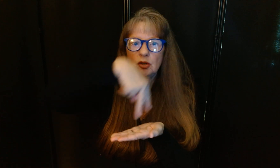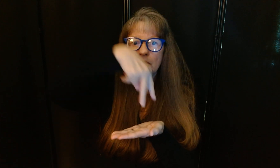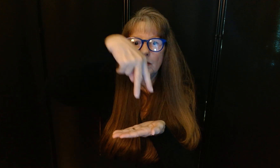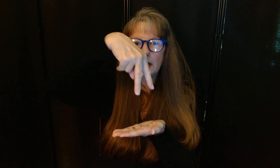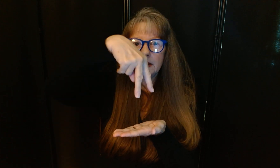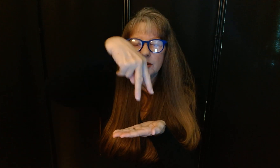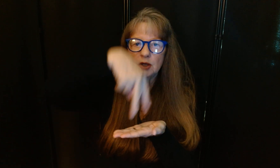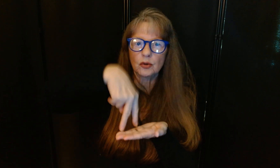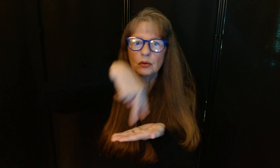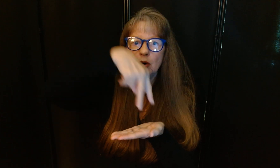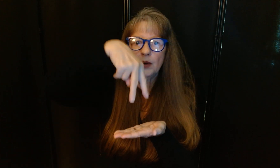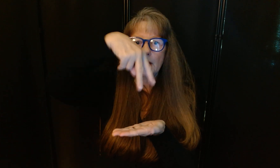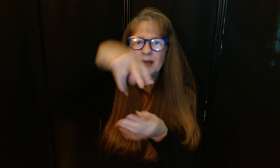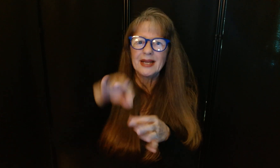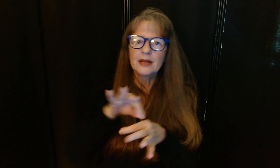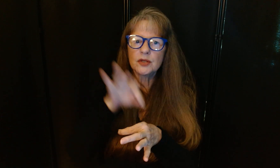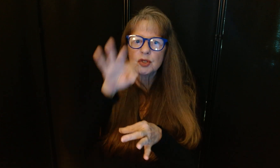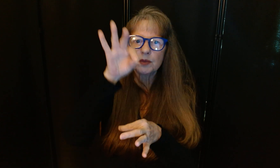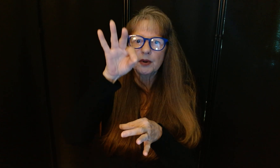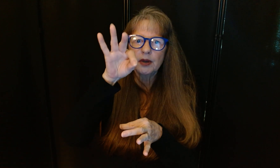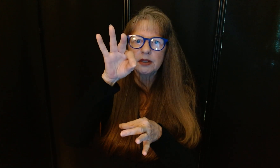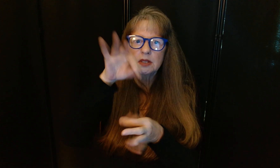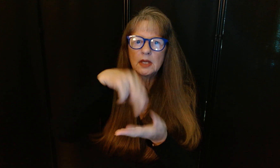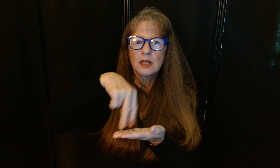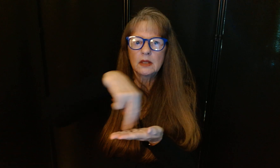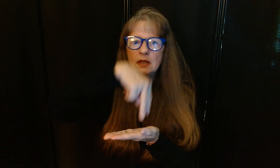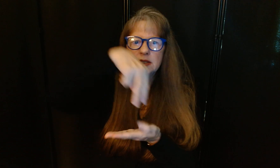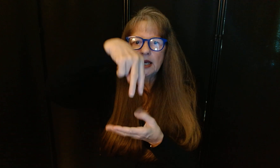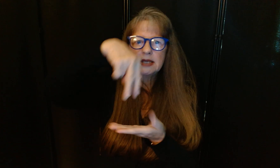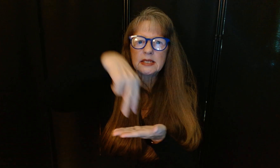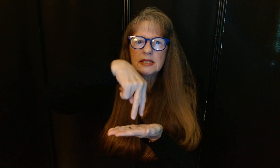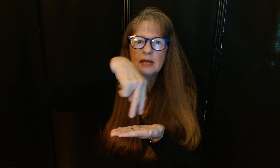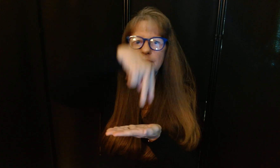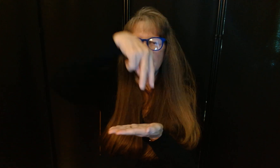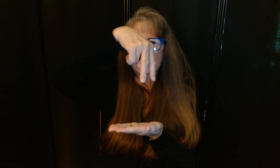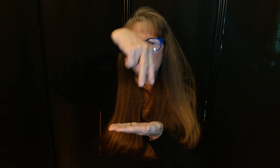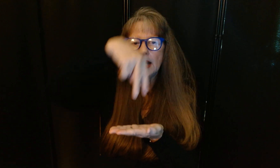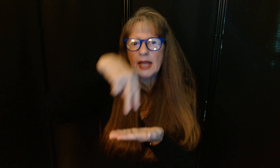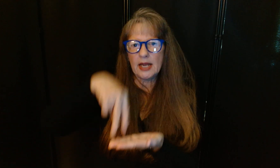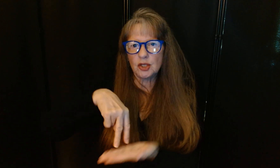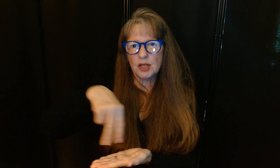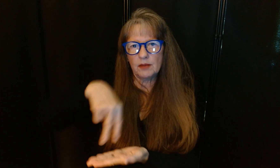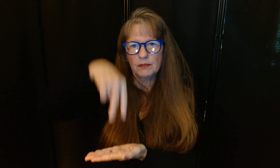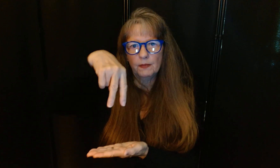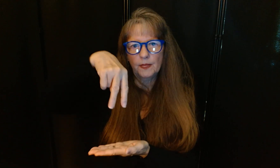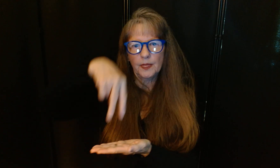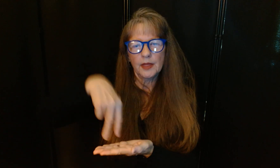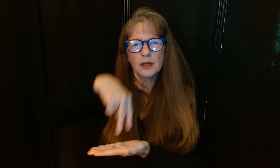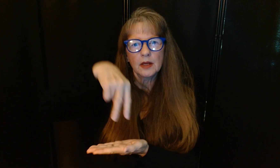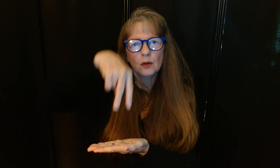go like this, like you're going up. Like this is spirit. It's the same kind of hand shape.